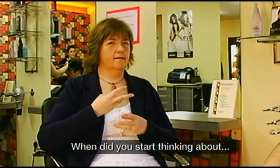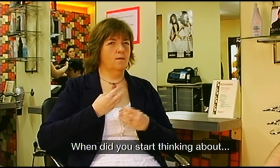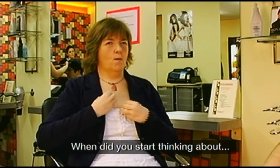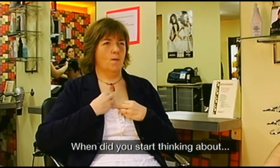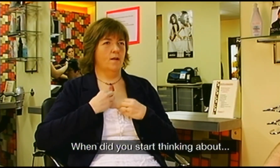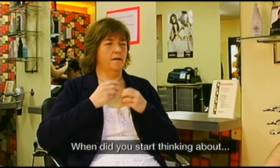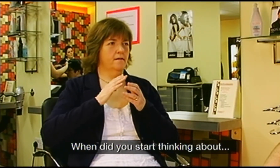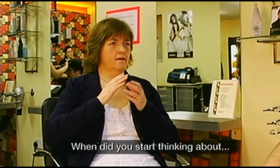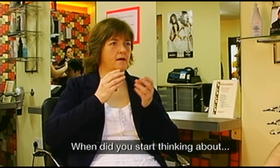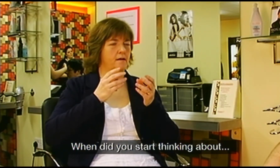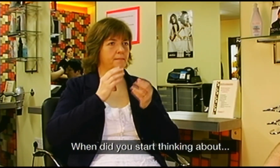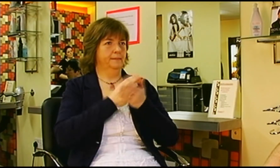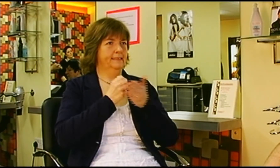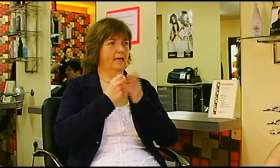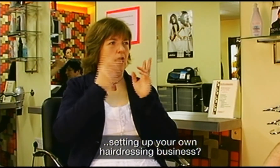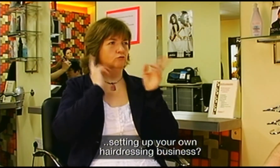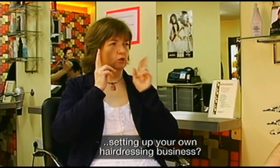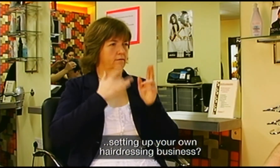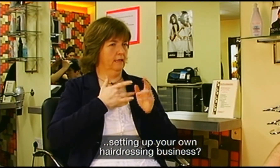When did you start thinking about setting up your own hairdressing business?